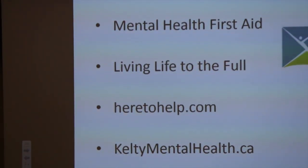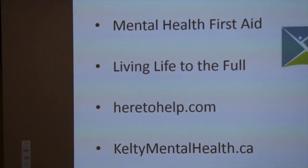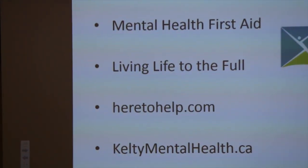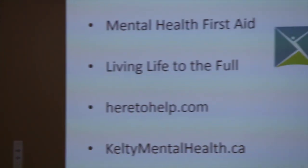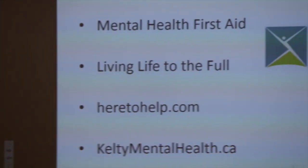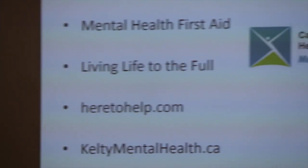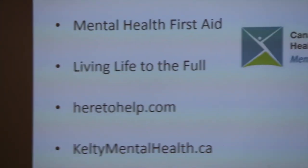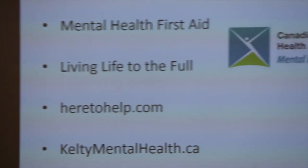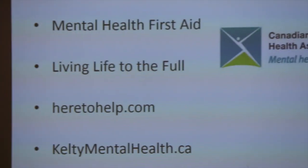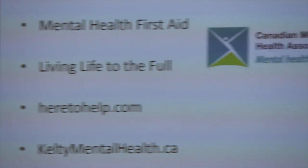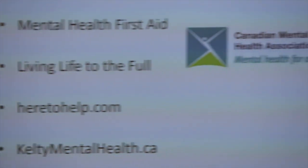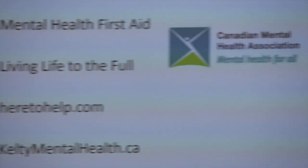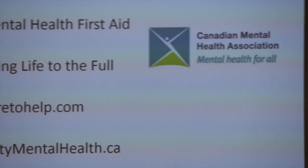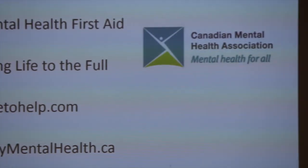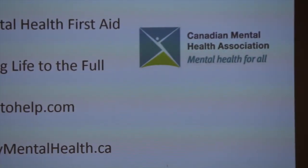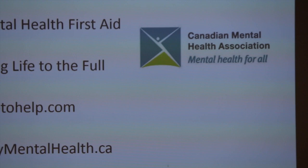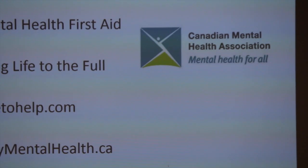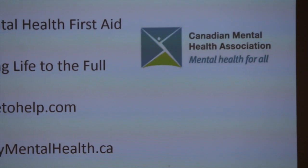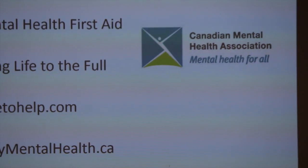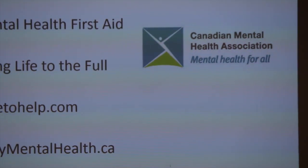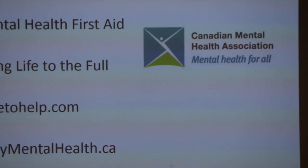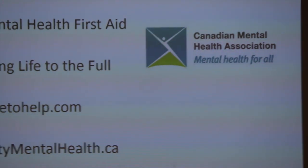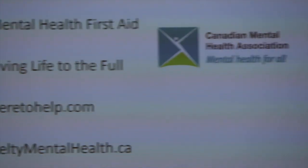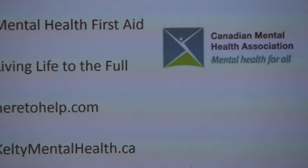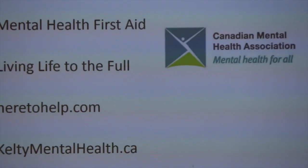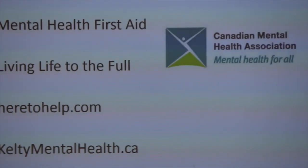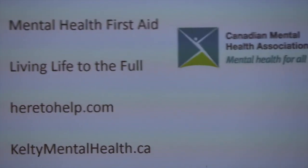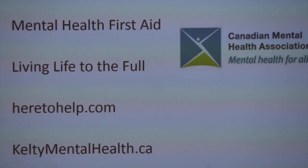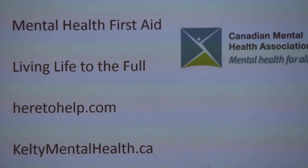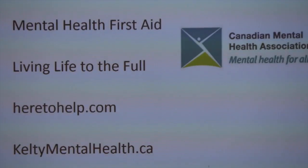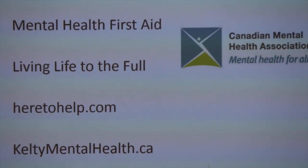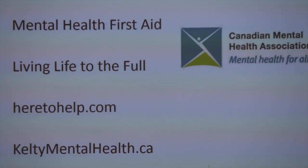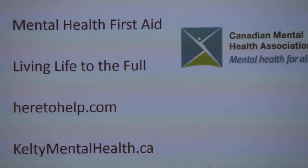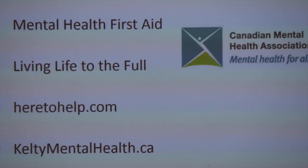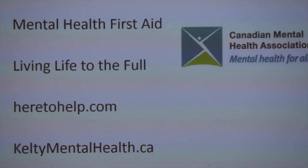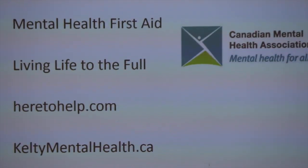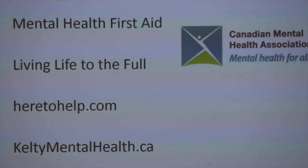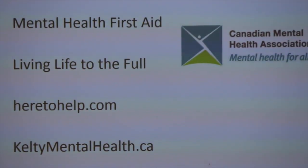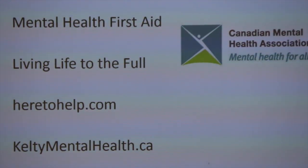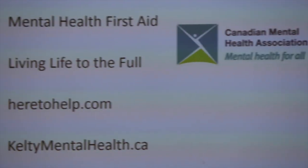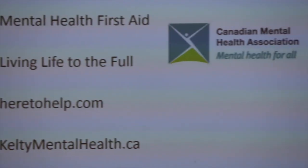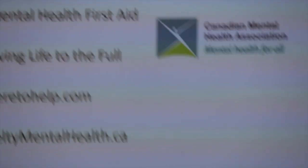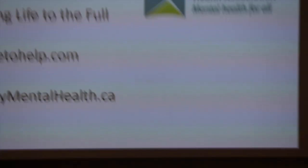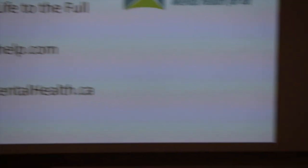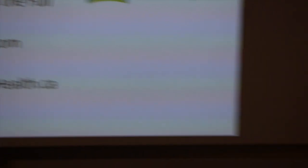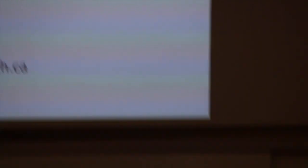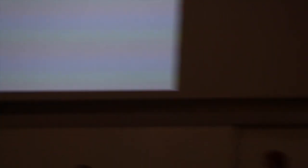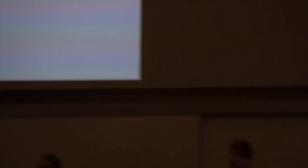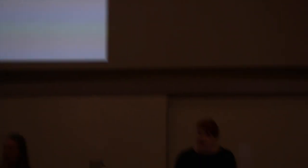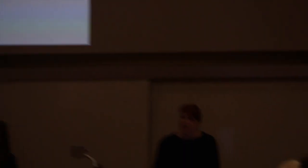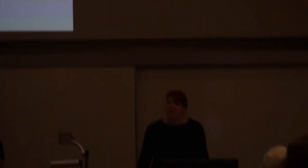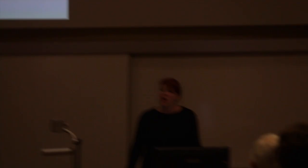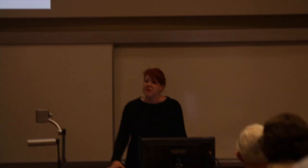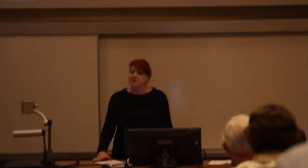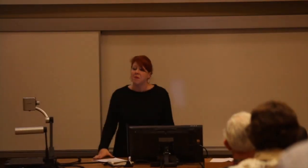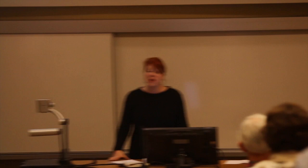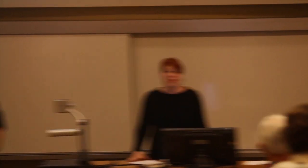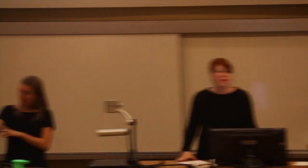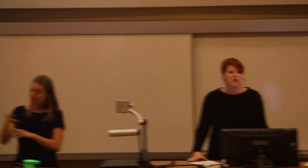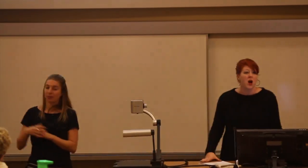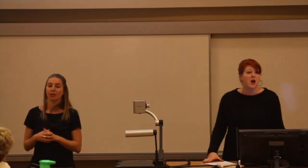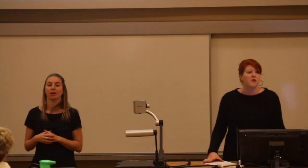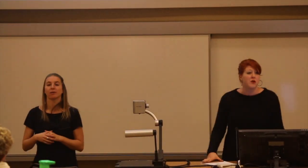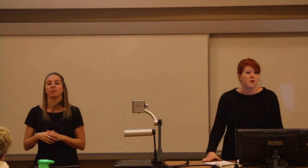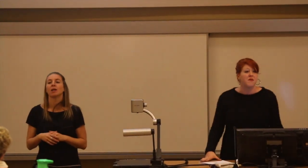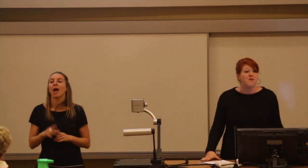is another resource that you may want to check out. It is available on the Here to Help website. And Kelty Mental Health has a lot of